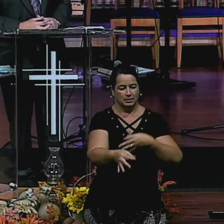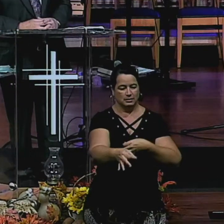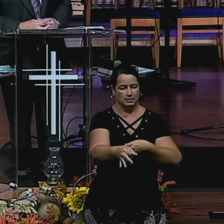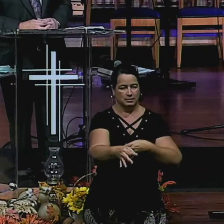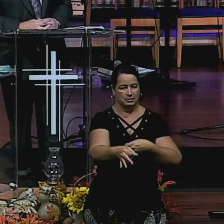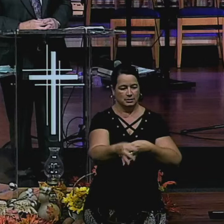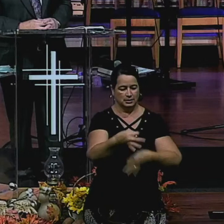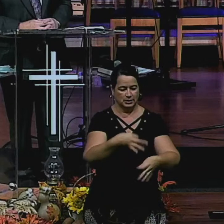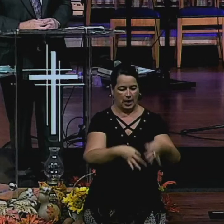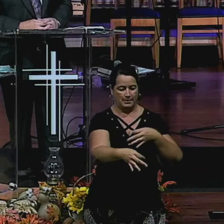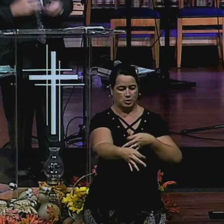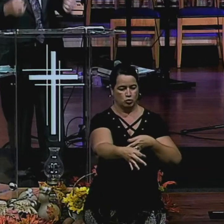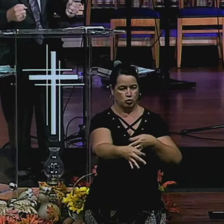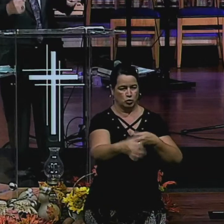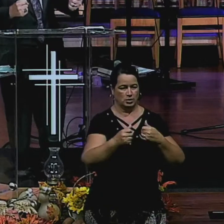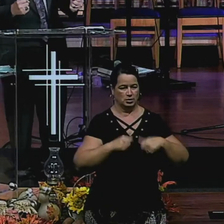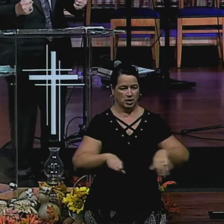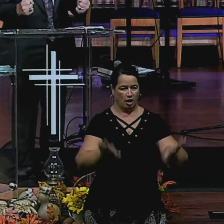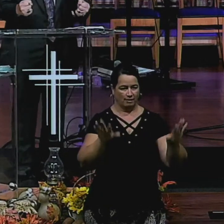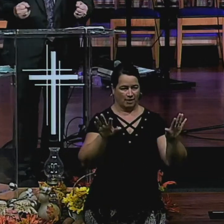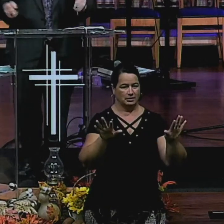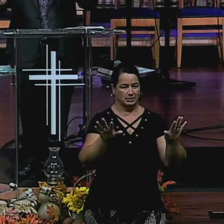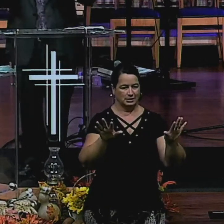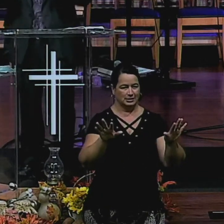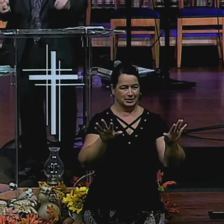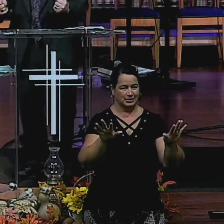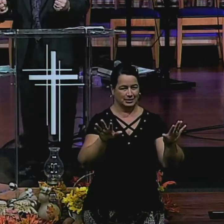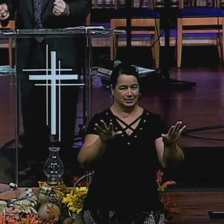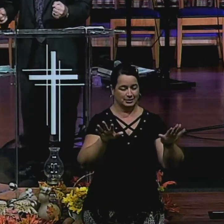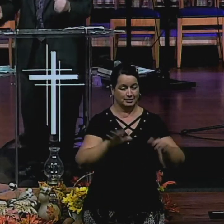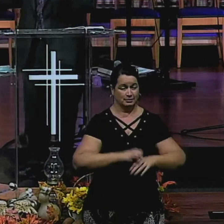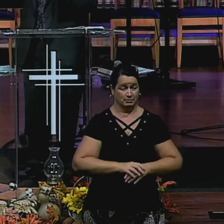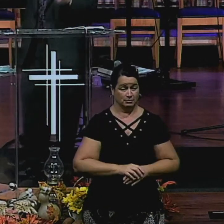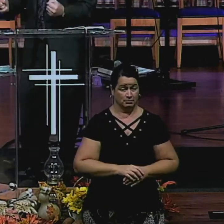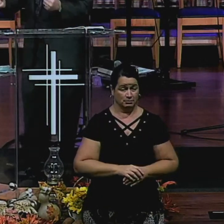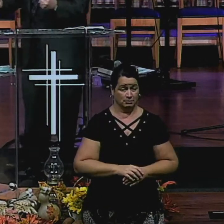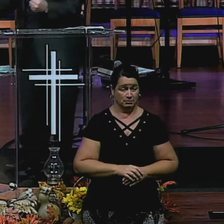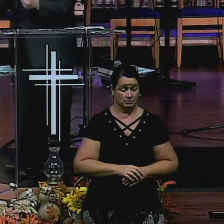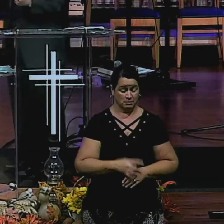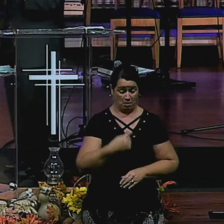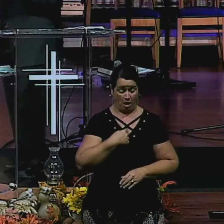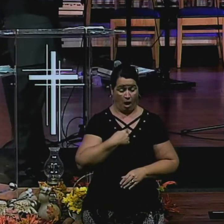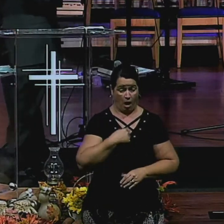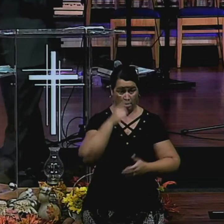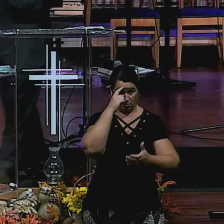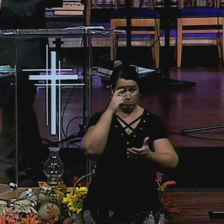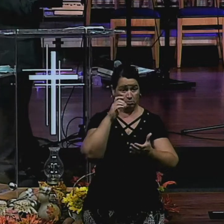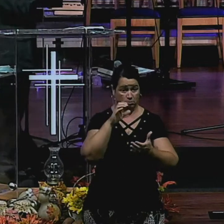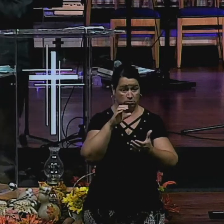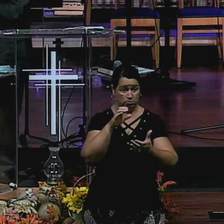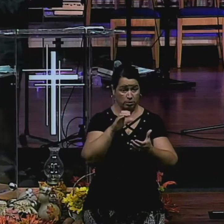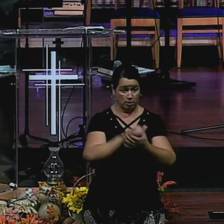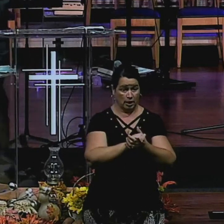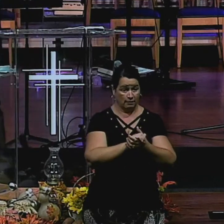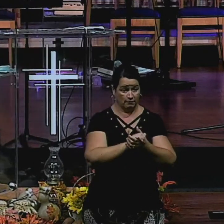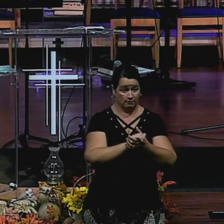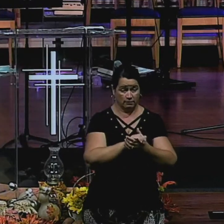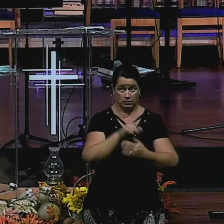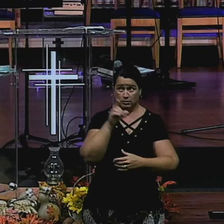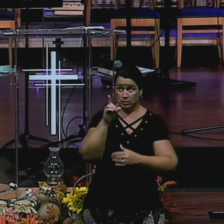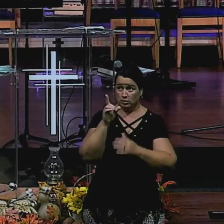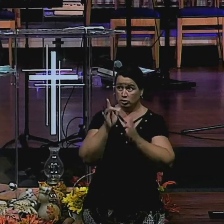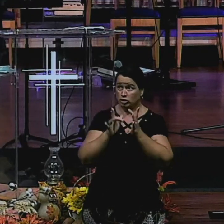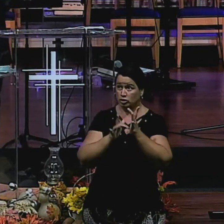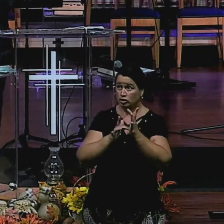substitutionary sacrifice. We believe in the penal, substitutionary, atoning work of the Lord Jesus,